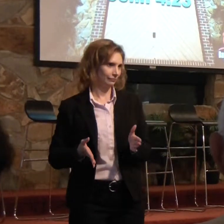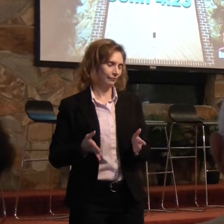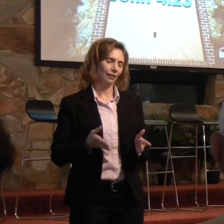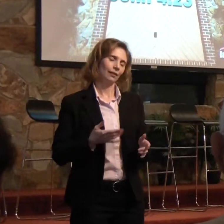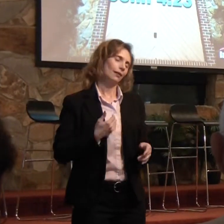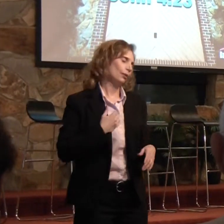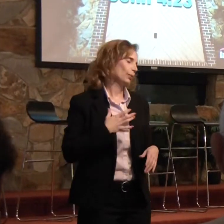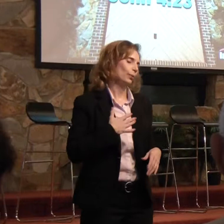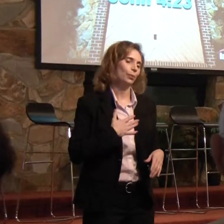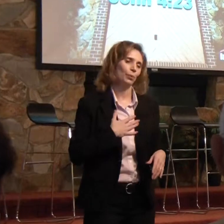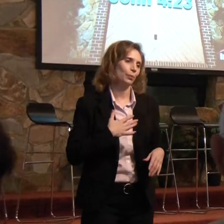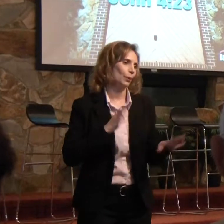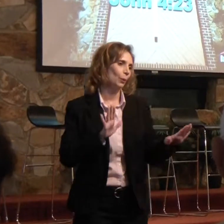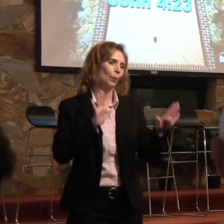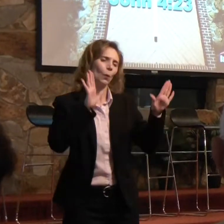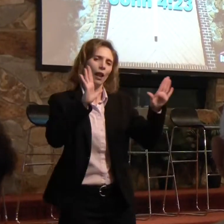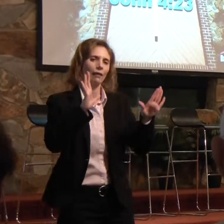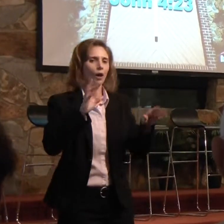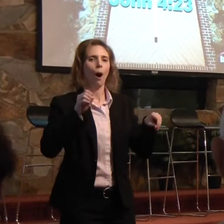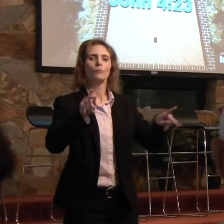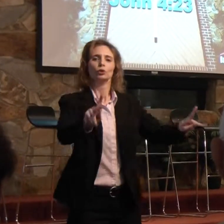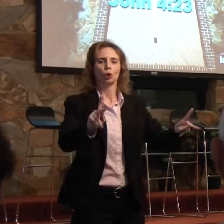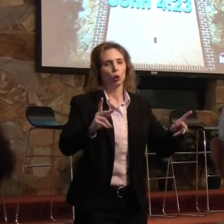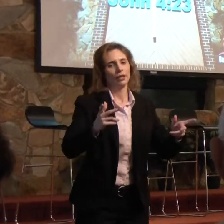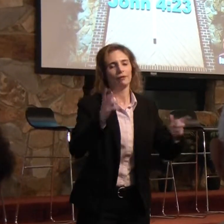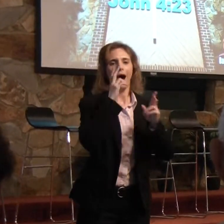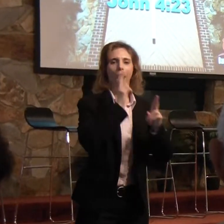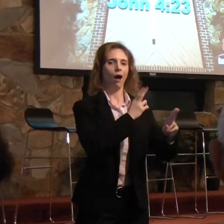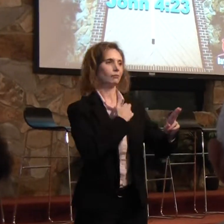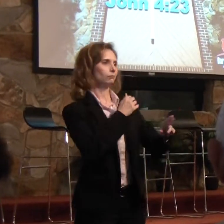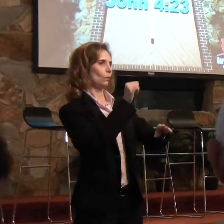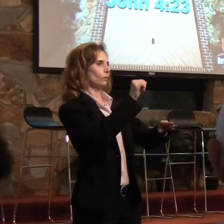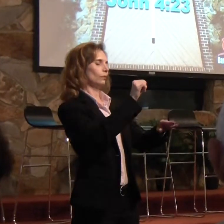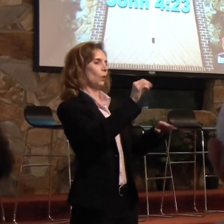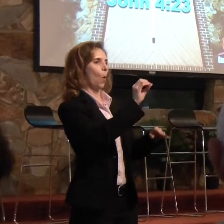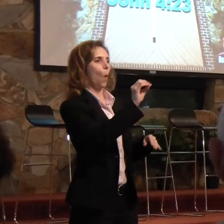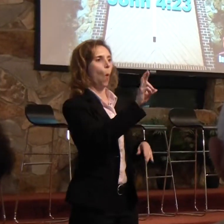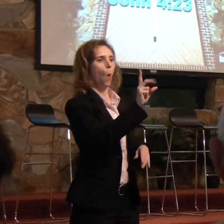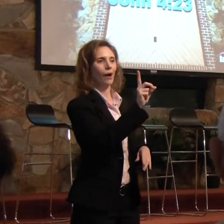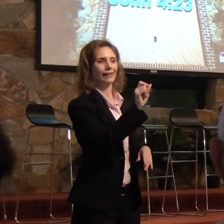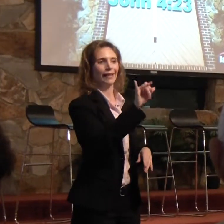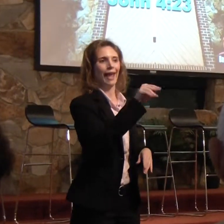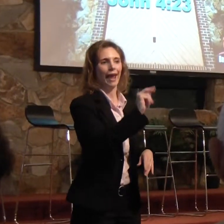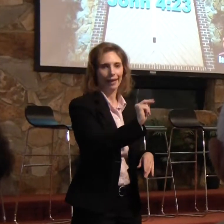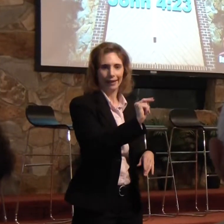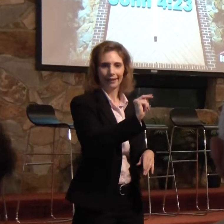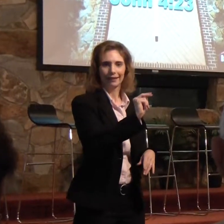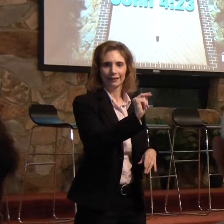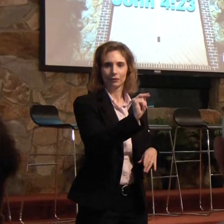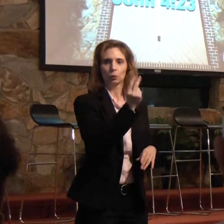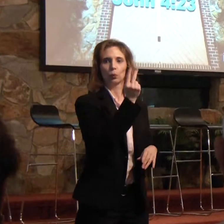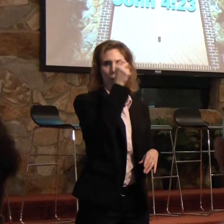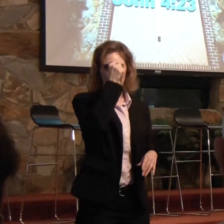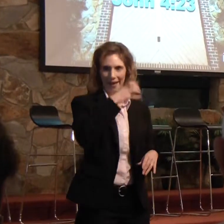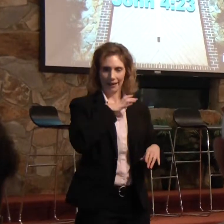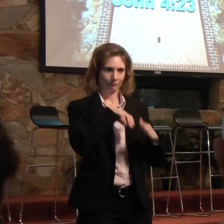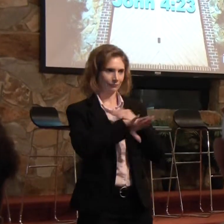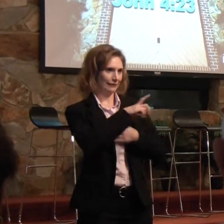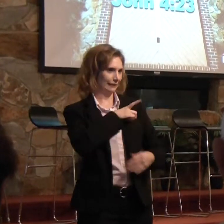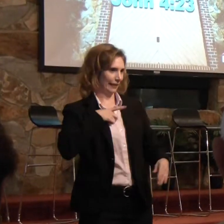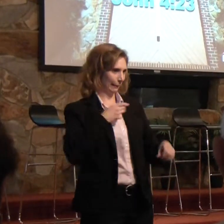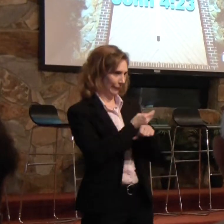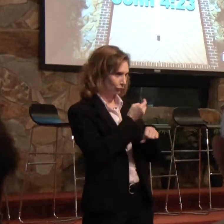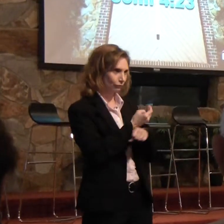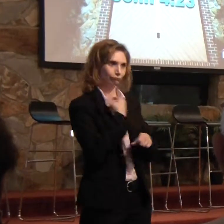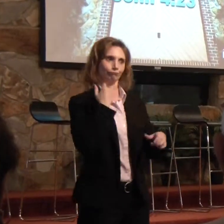the beautiful opportunity and the honor to ordain two godly men into the deacon ministry. And